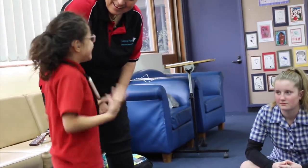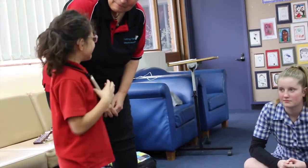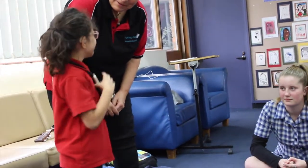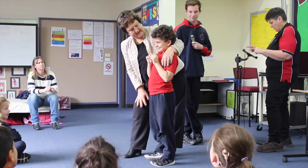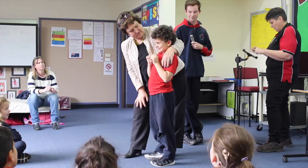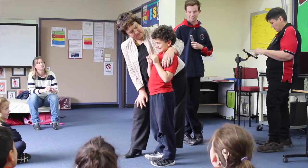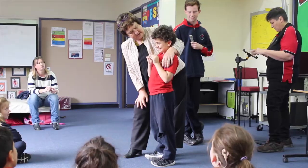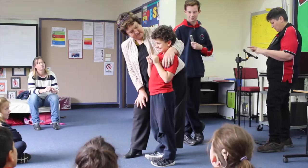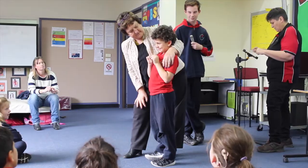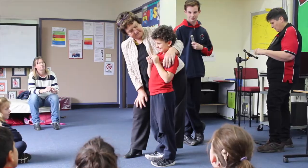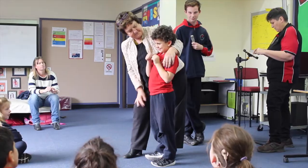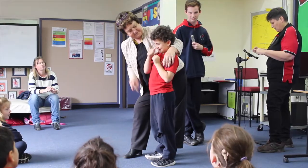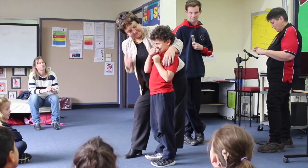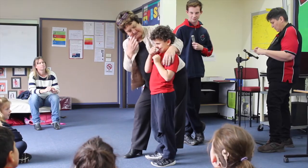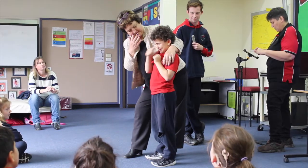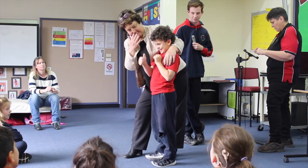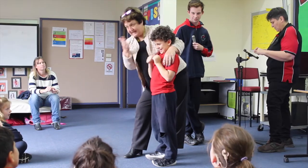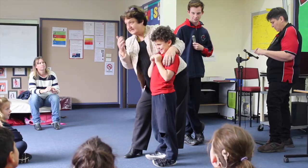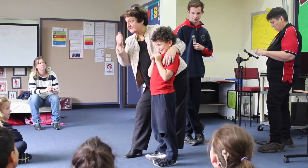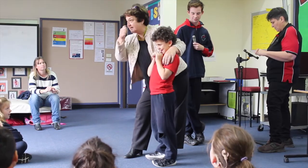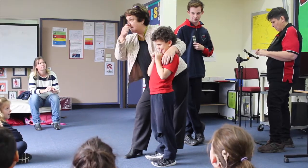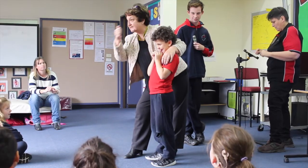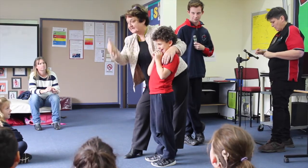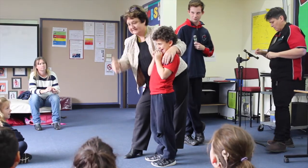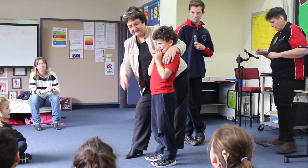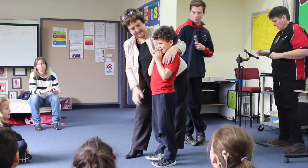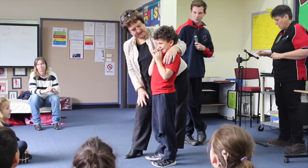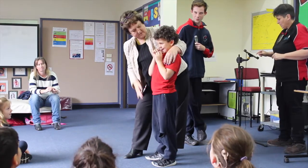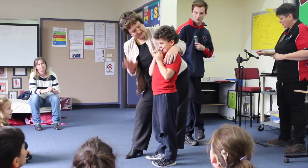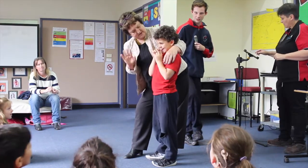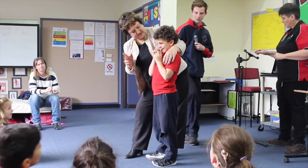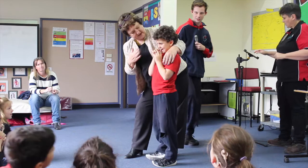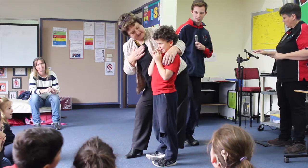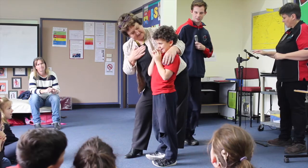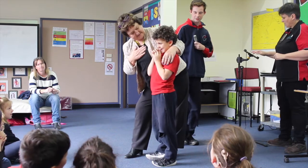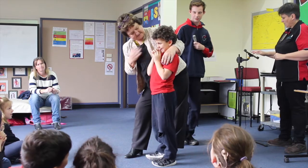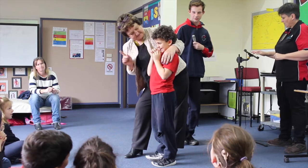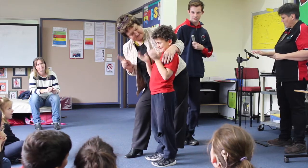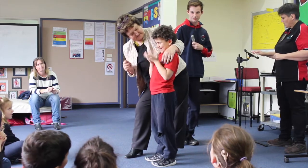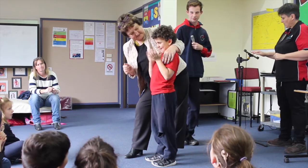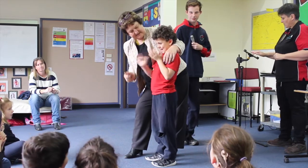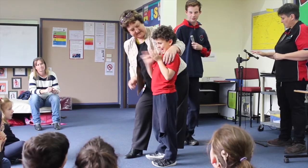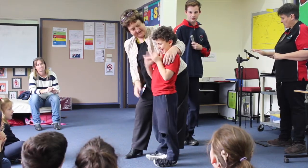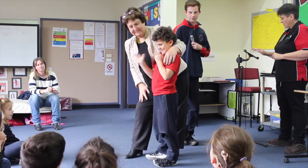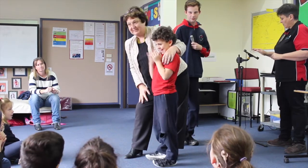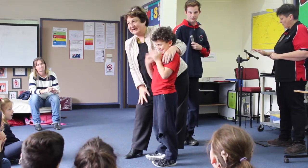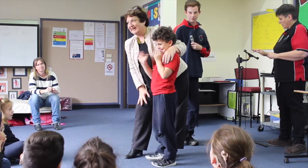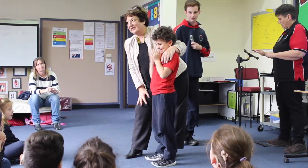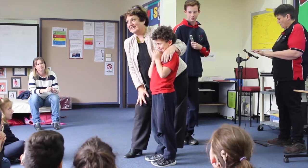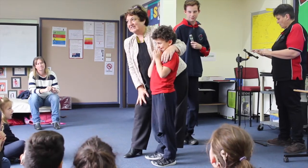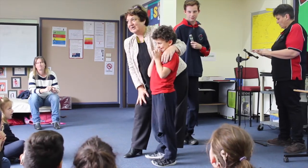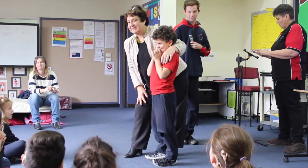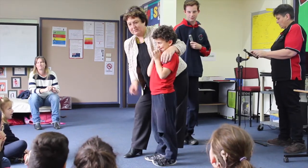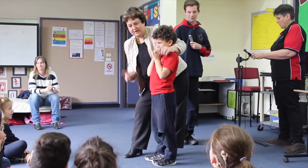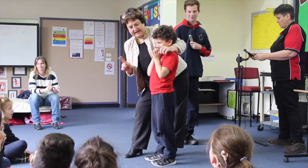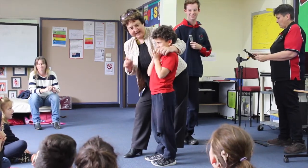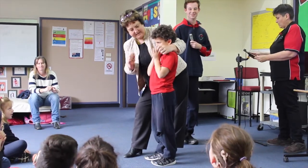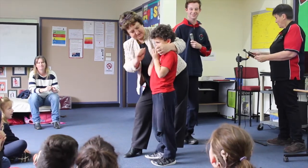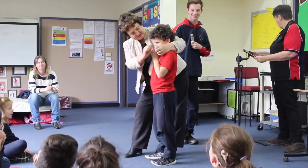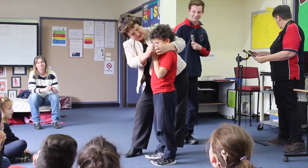Amir. Yeah. How old are you? He's six. Okay, what do you like? Playing on his iPad. What games do you